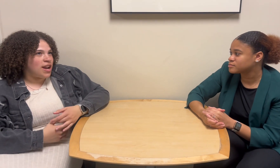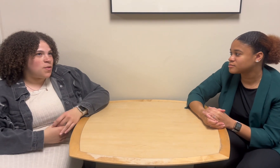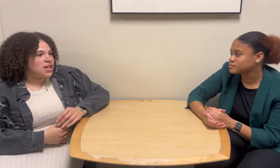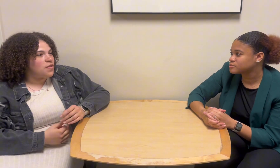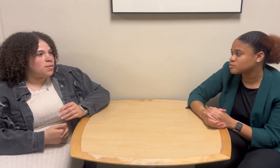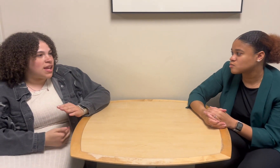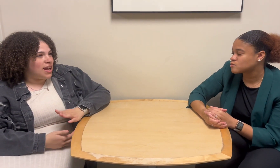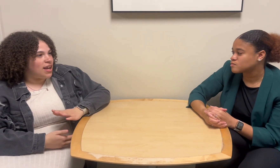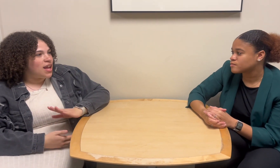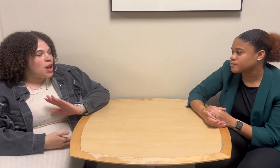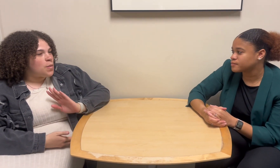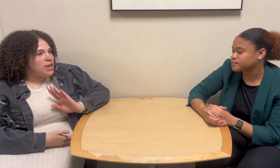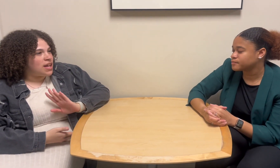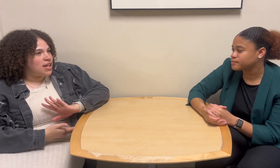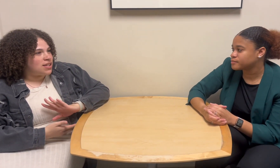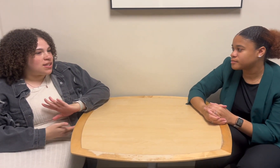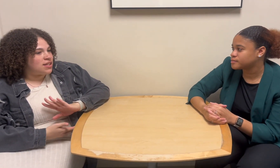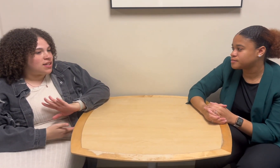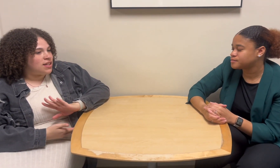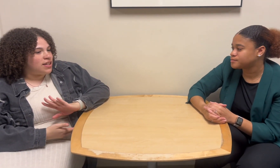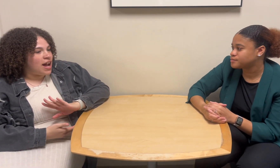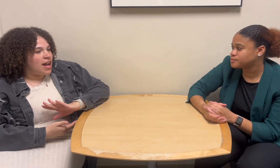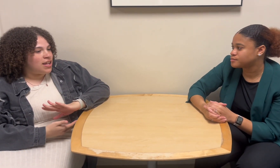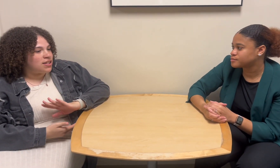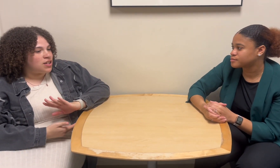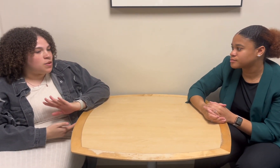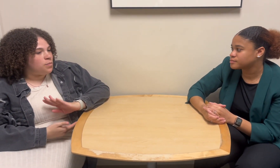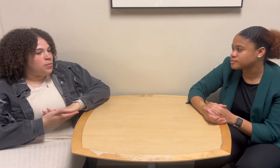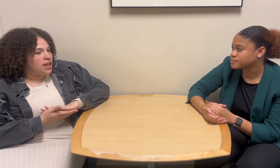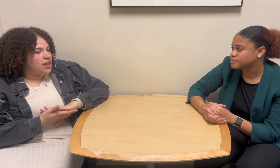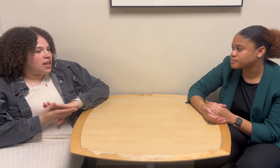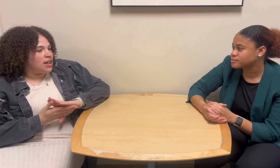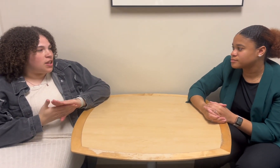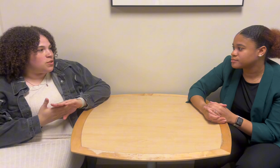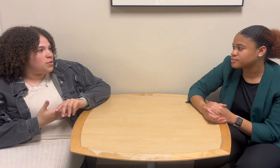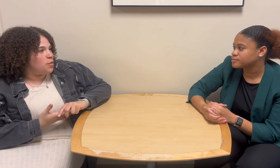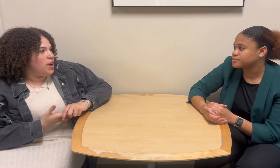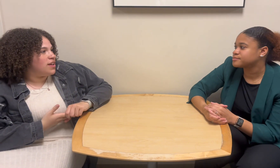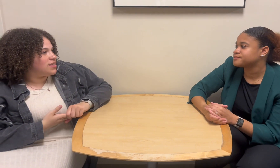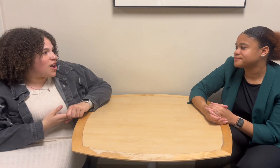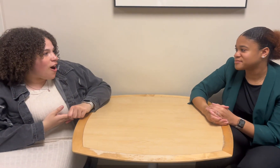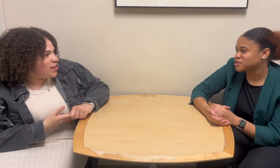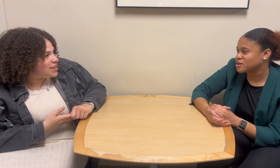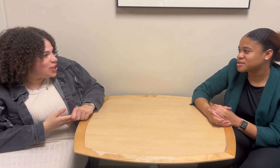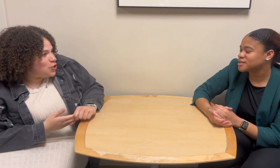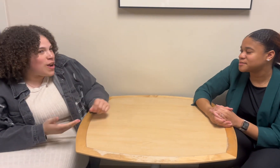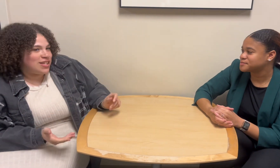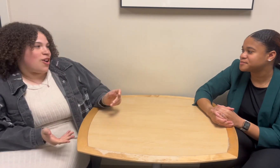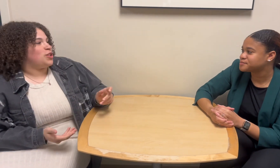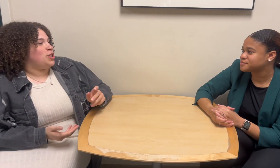was kind of upsetting because that is such a big thing that you do with your parents. Obviously, you guys talk to your